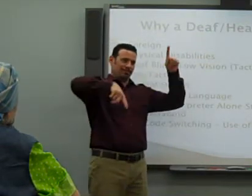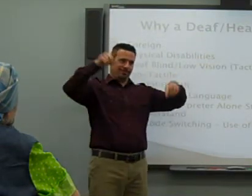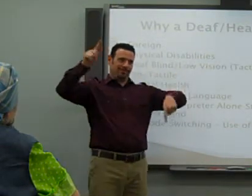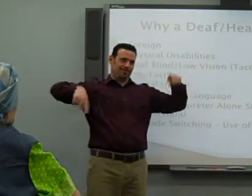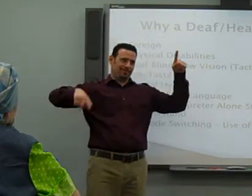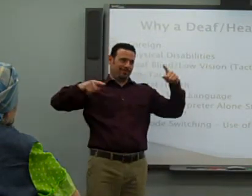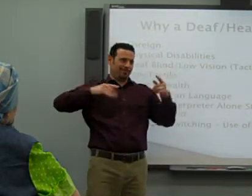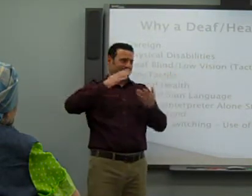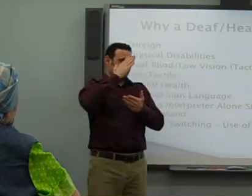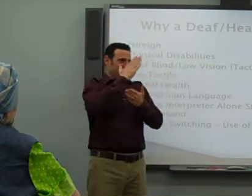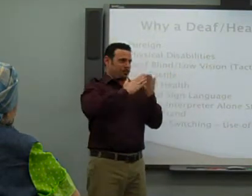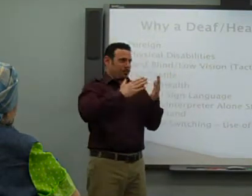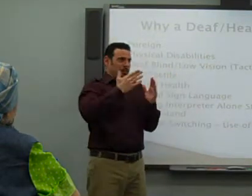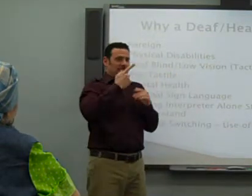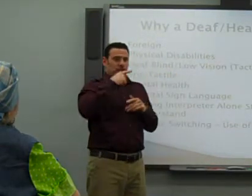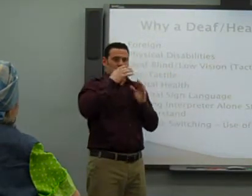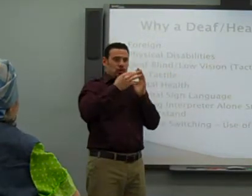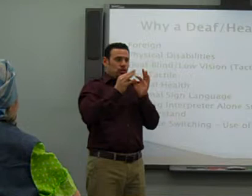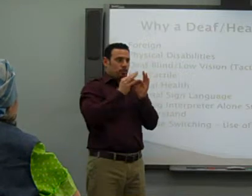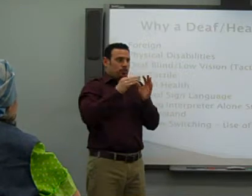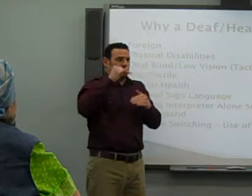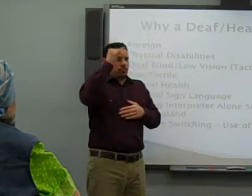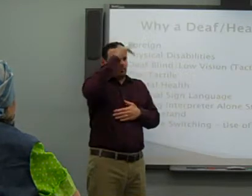But there's a variety of different skill levels.